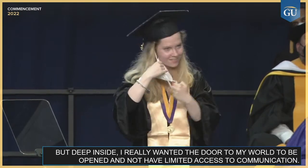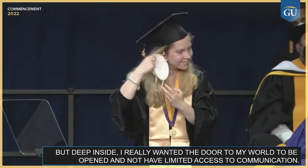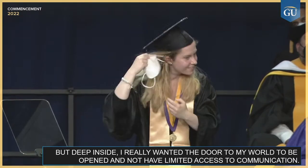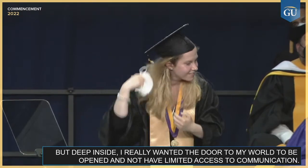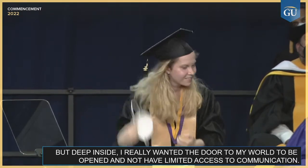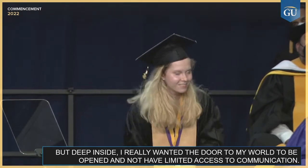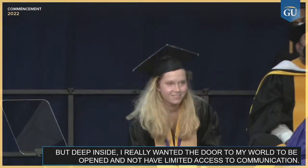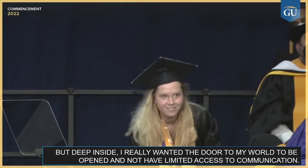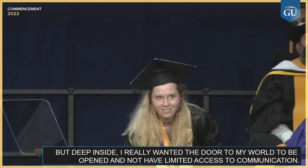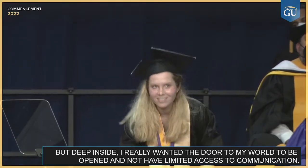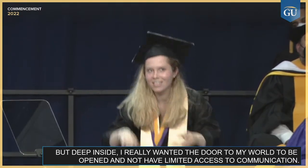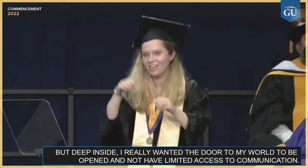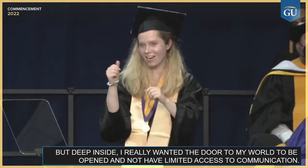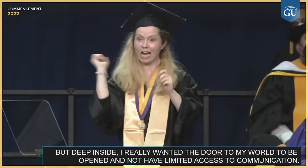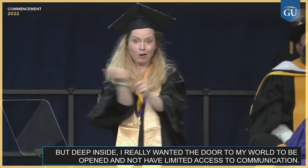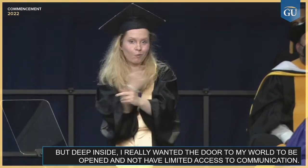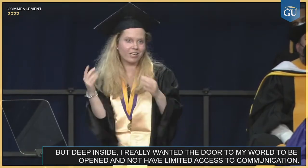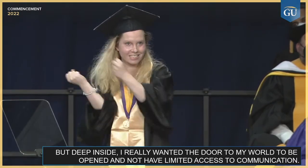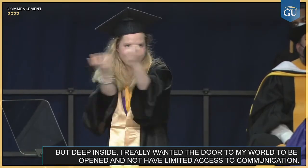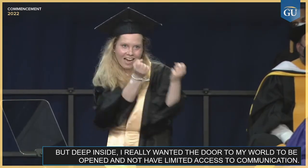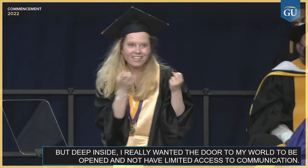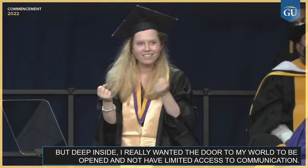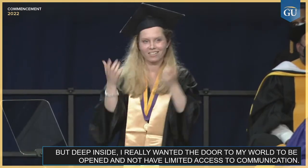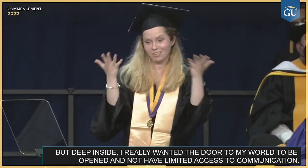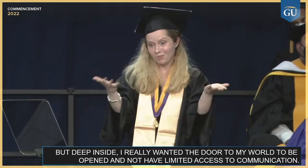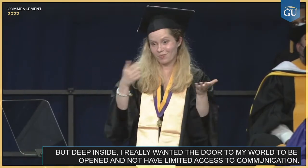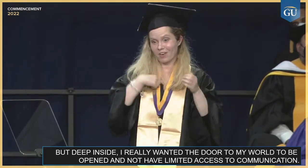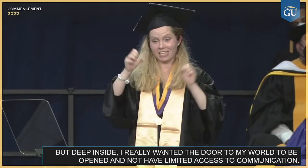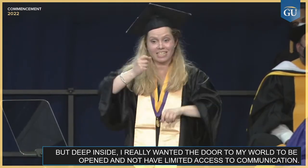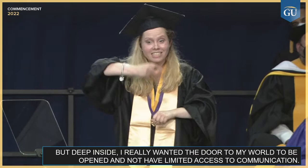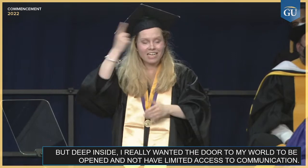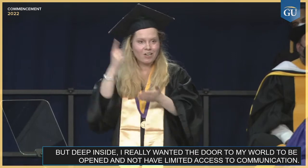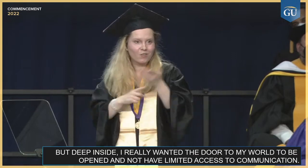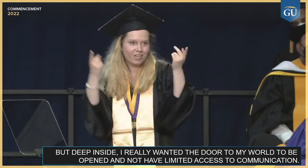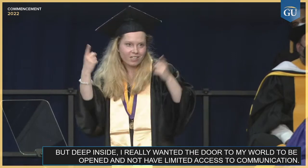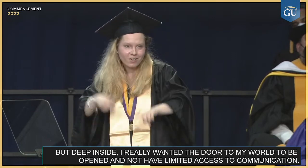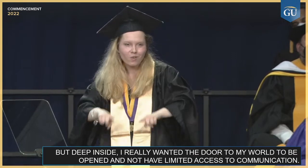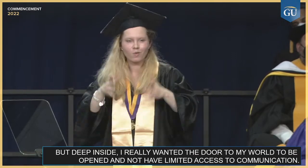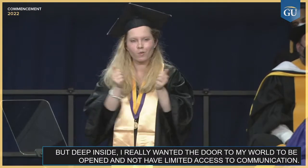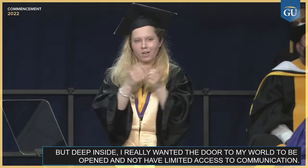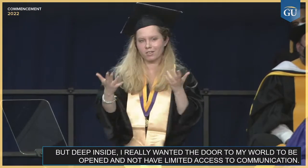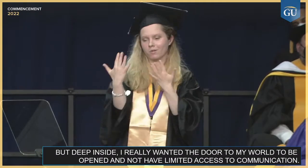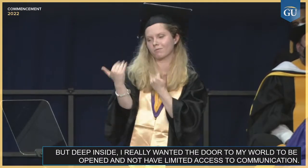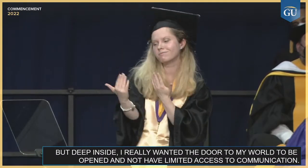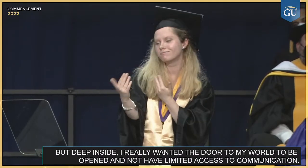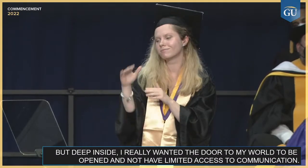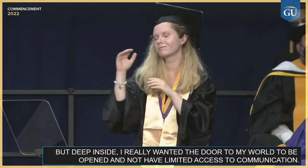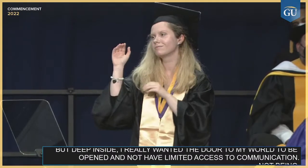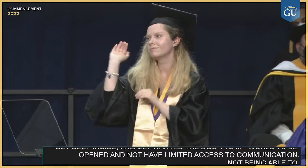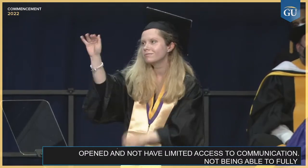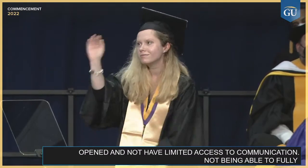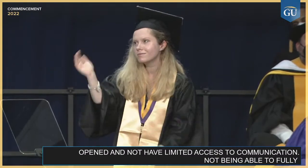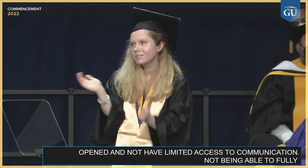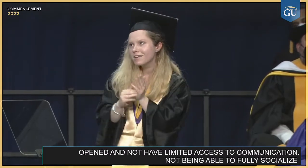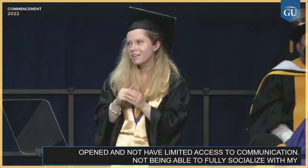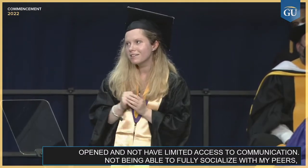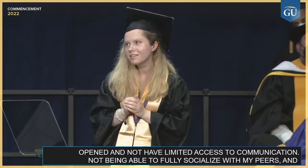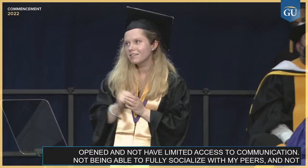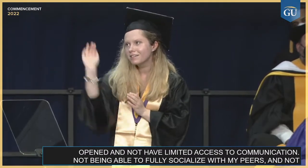fully socialize with my peers and not feeling truly included in my school and work discussions, I